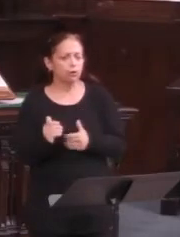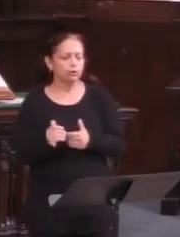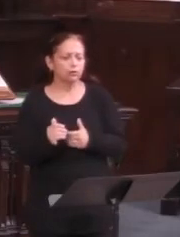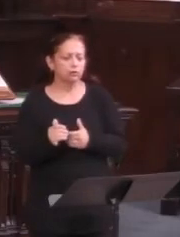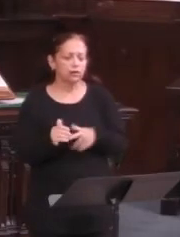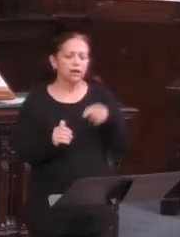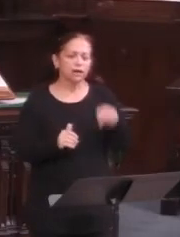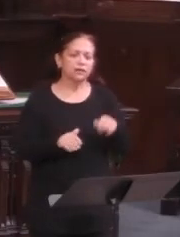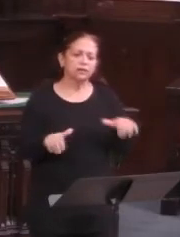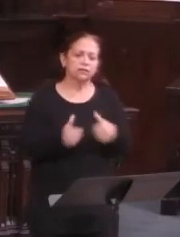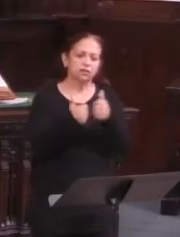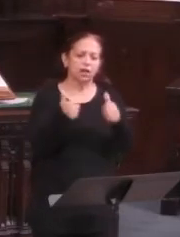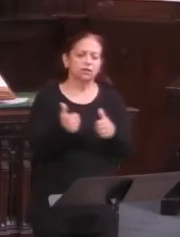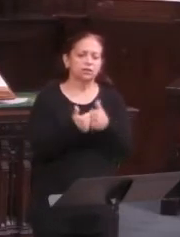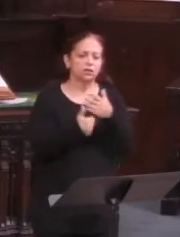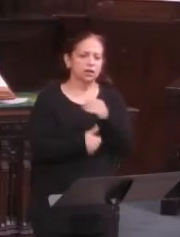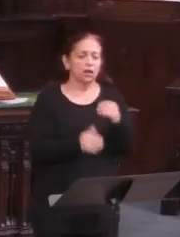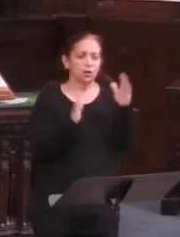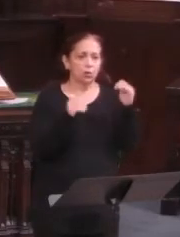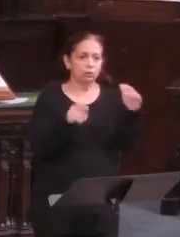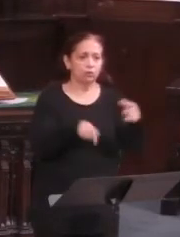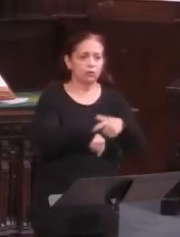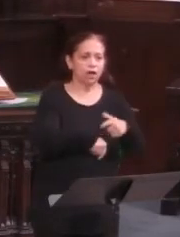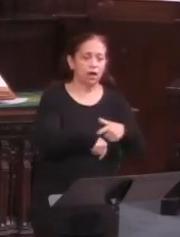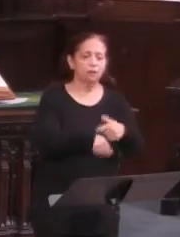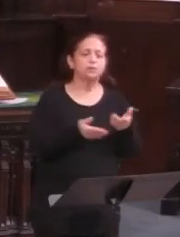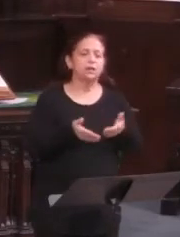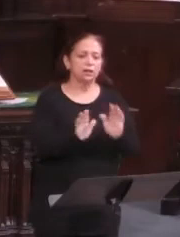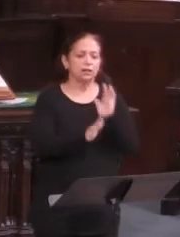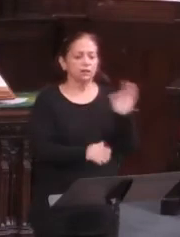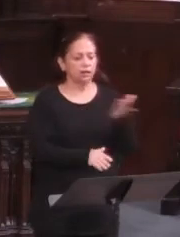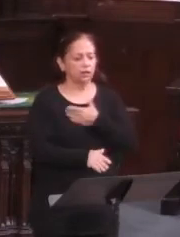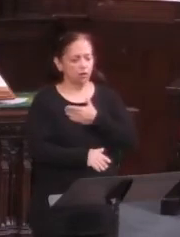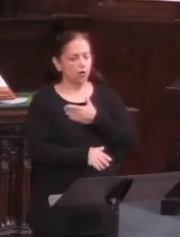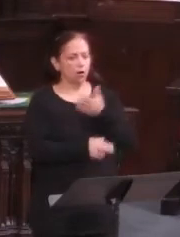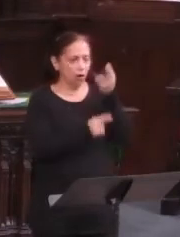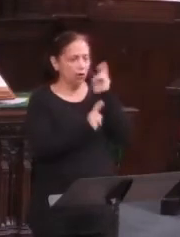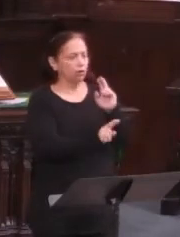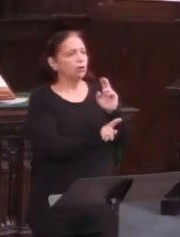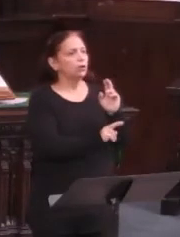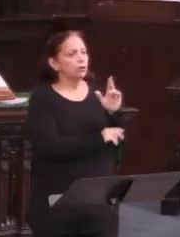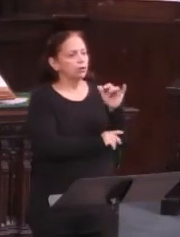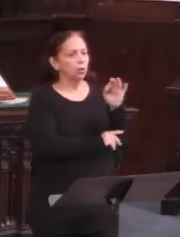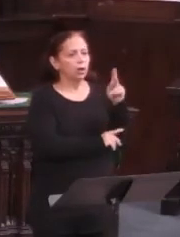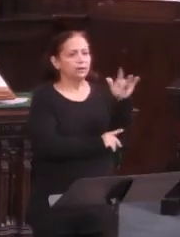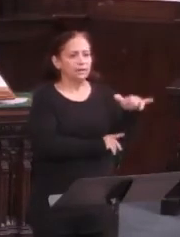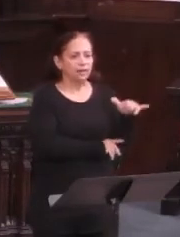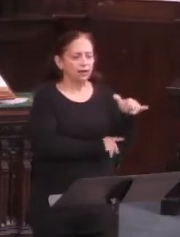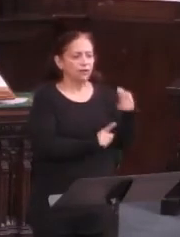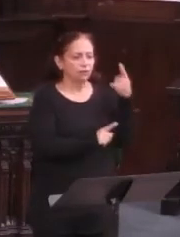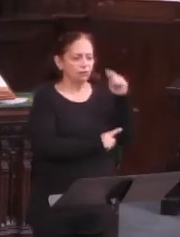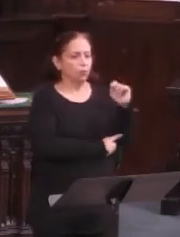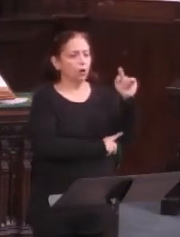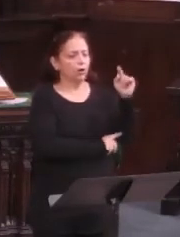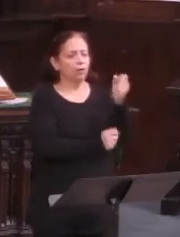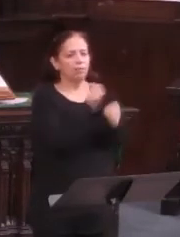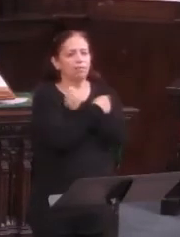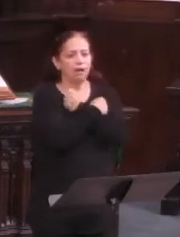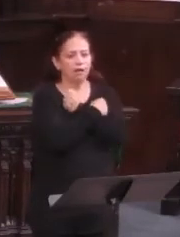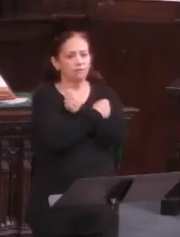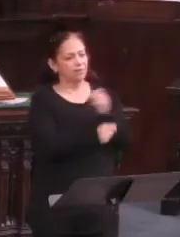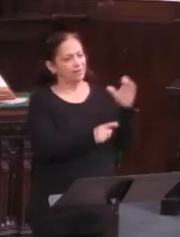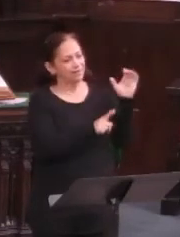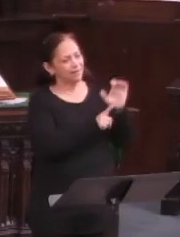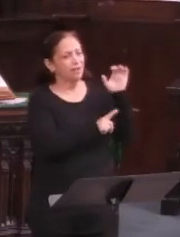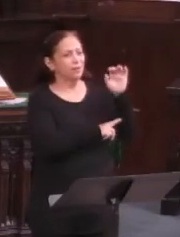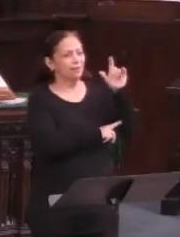In these challenging and hopeful times, let our loyalty to love, capital L, manifest in